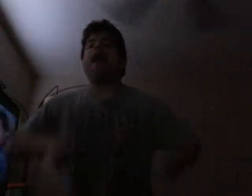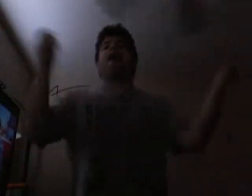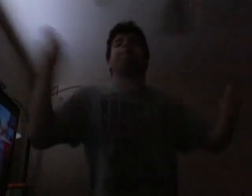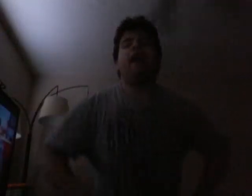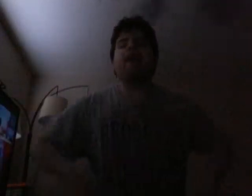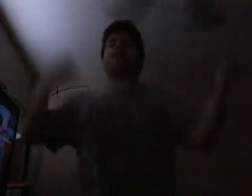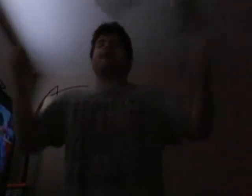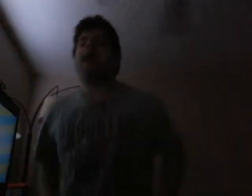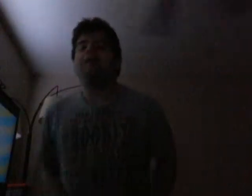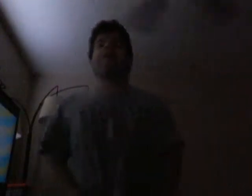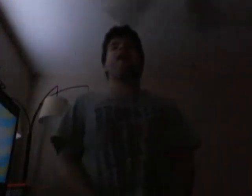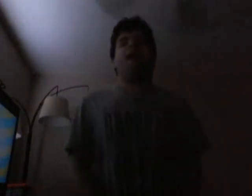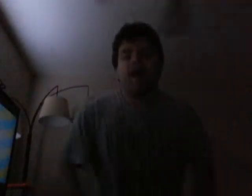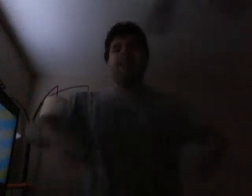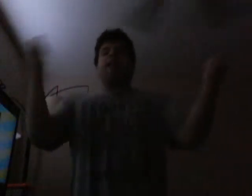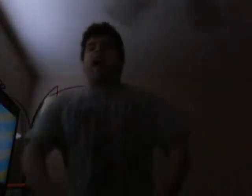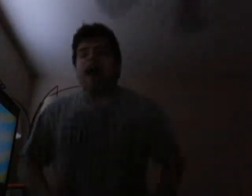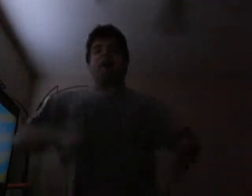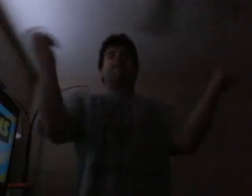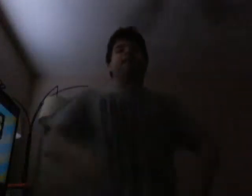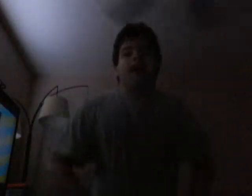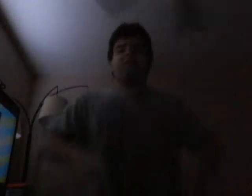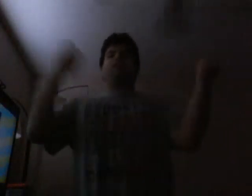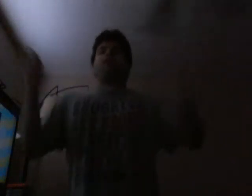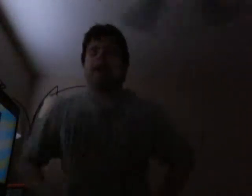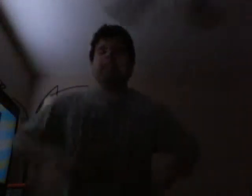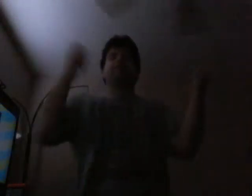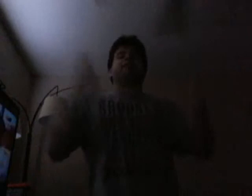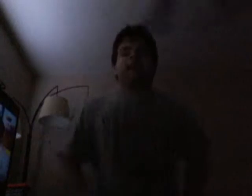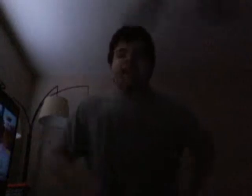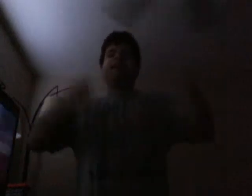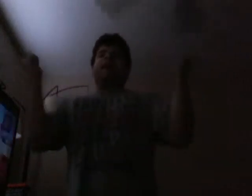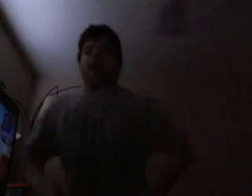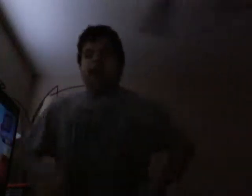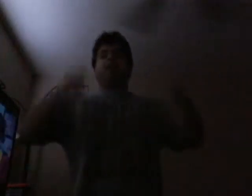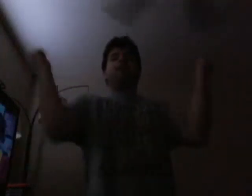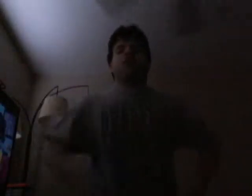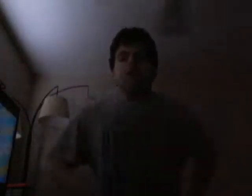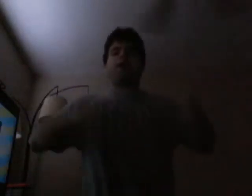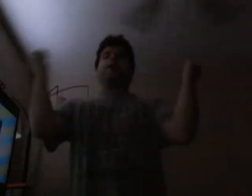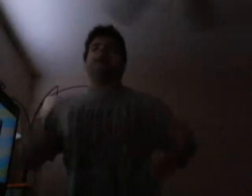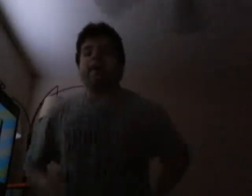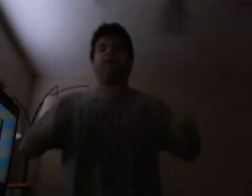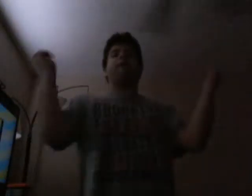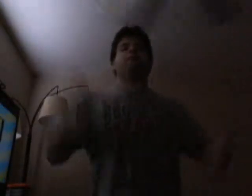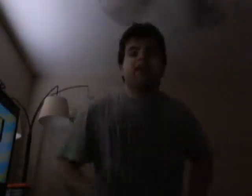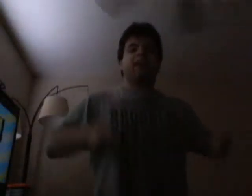Hey, baby, come on. I love you in this seat, and you want that for me.